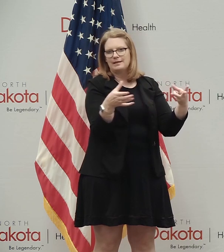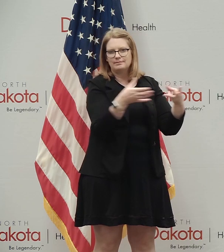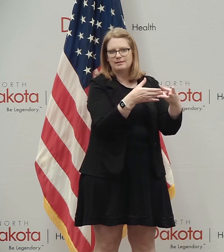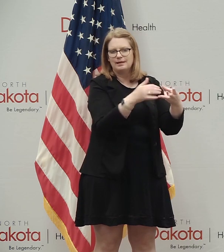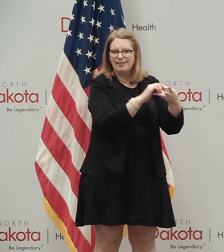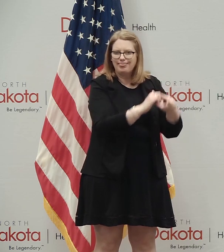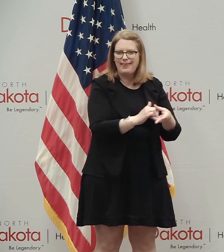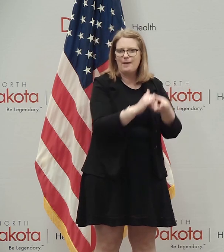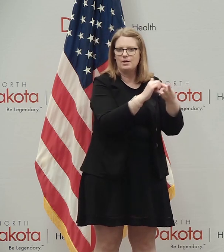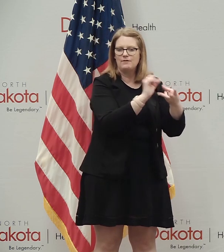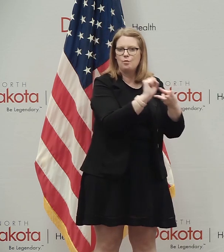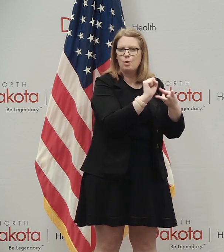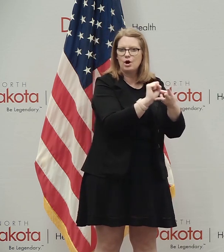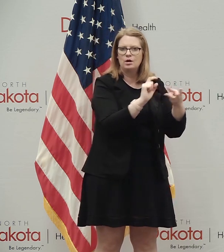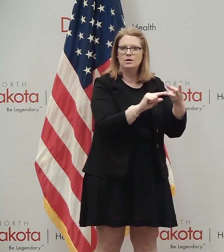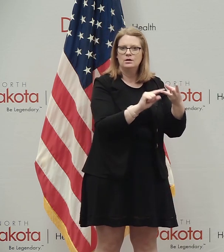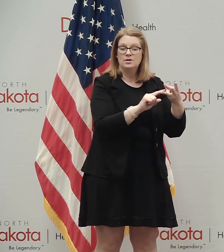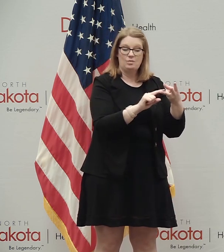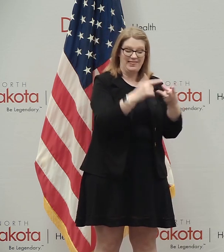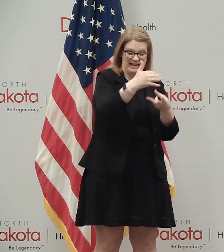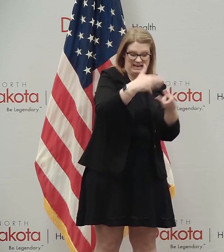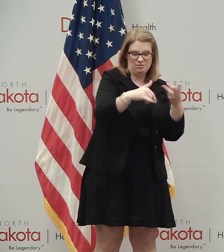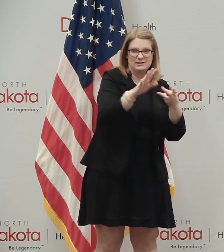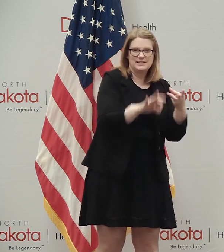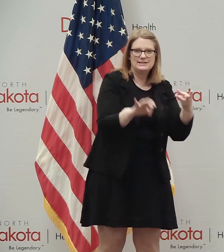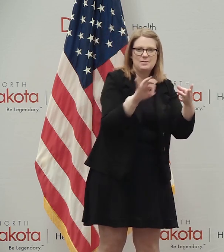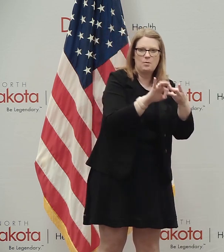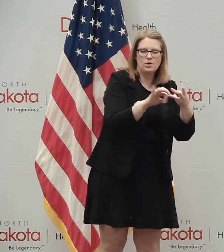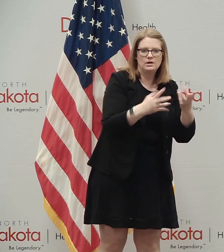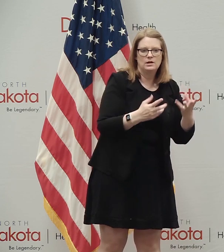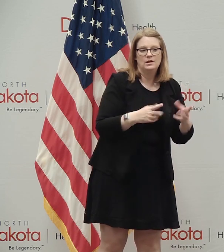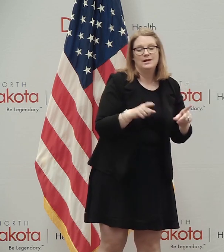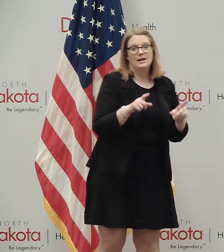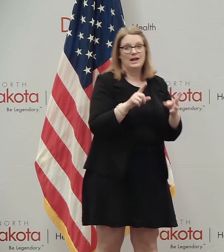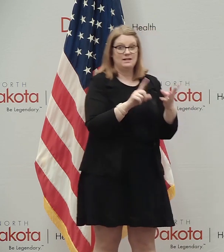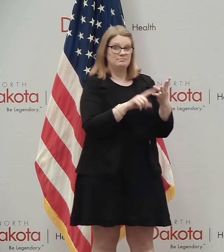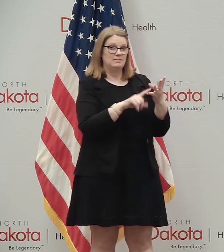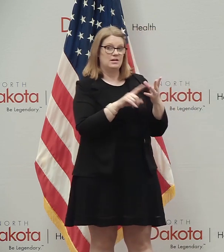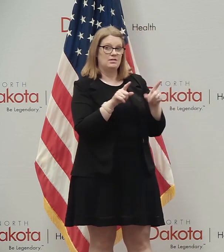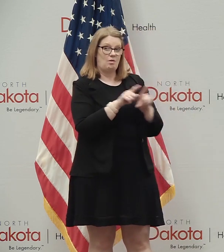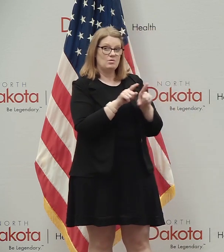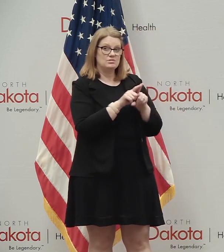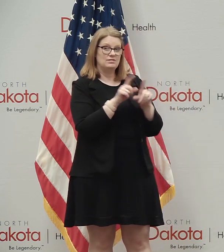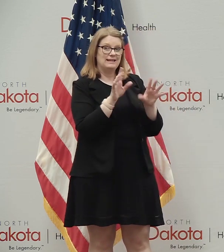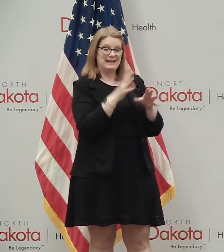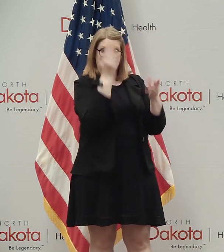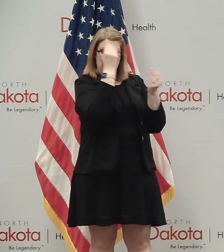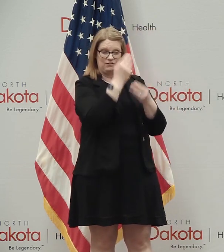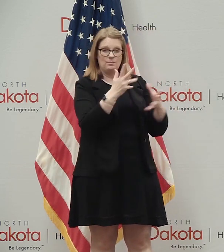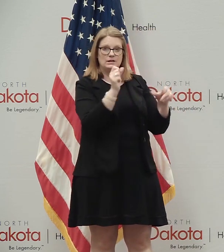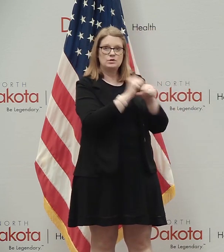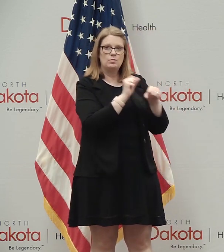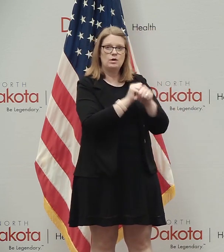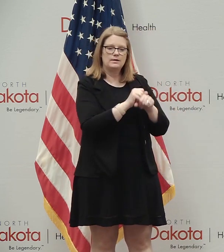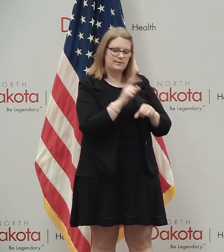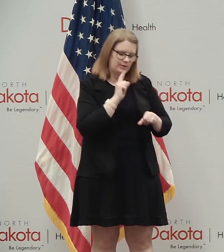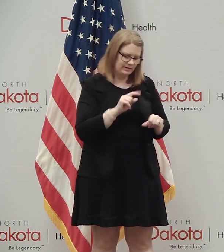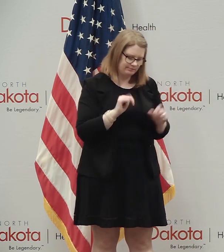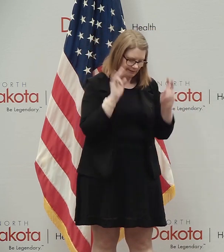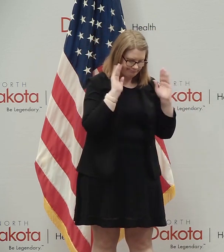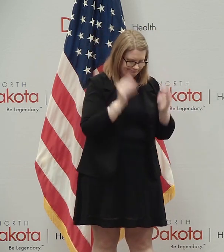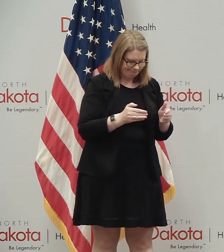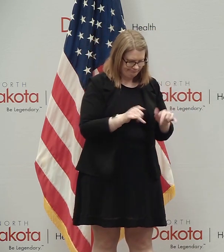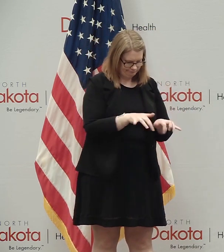work where interaction matters. And then there is also information work, which is heads down, get your work